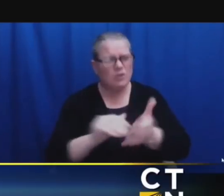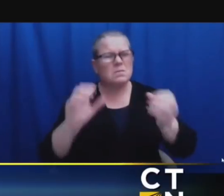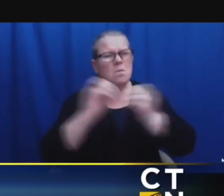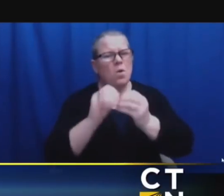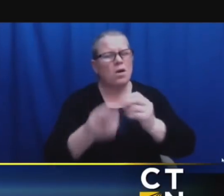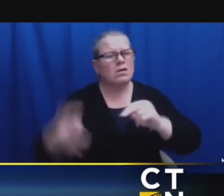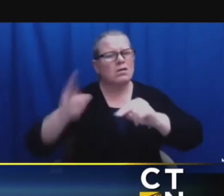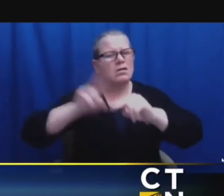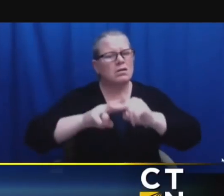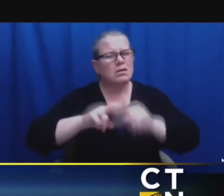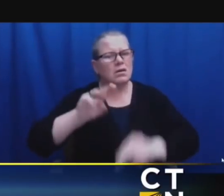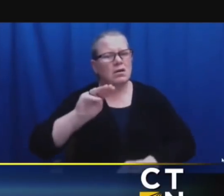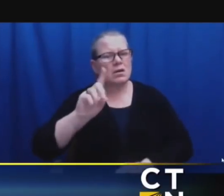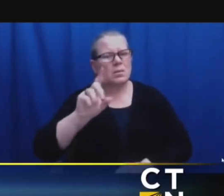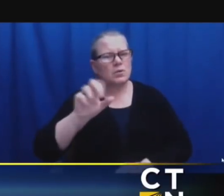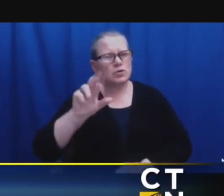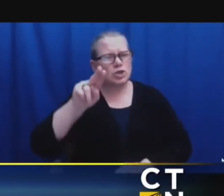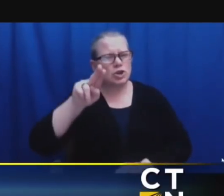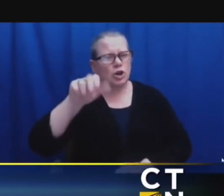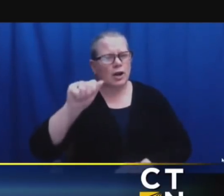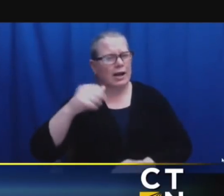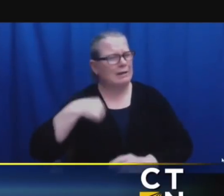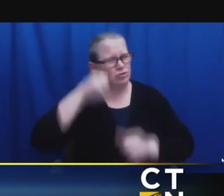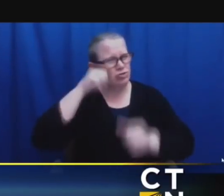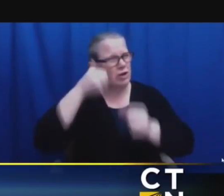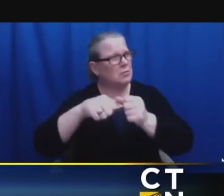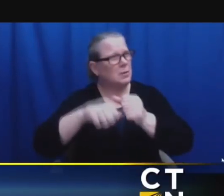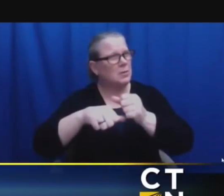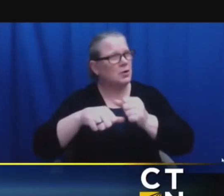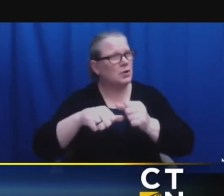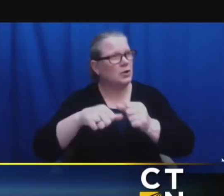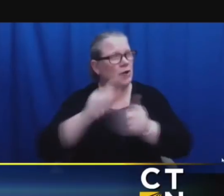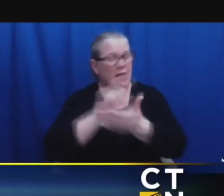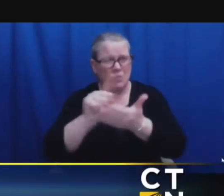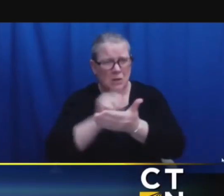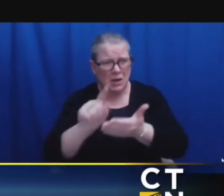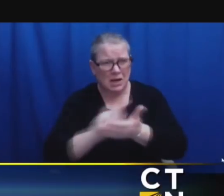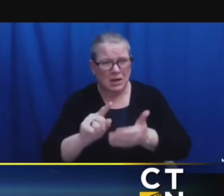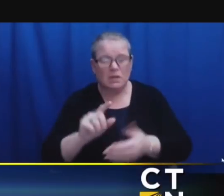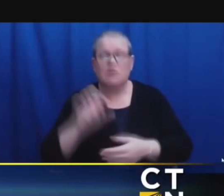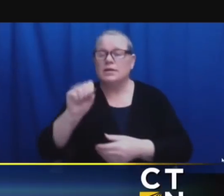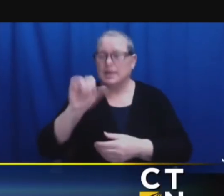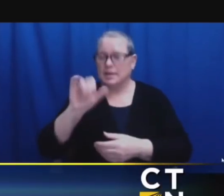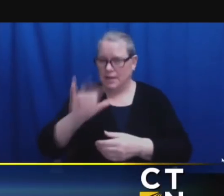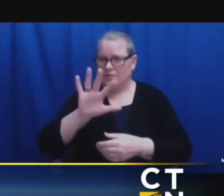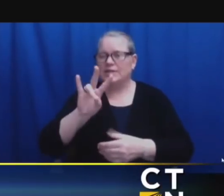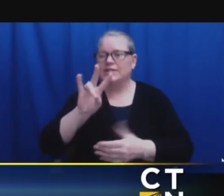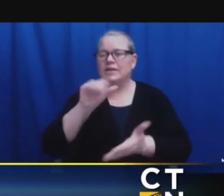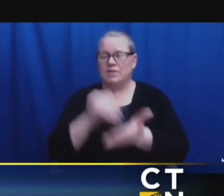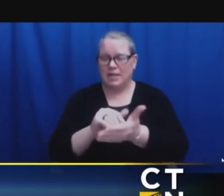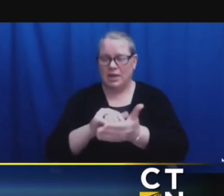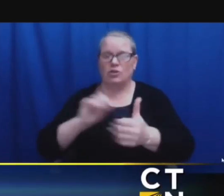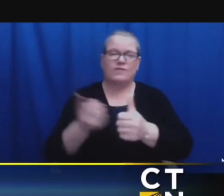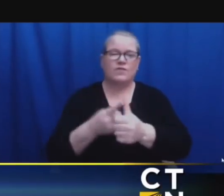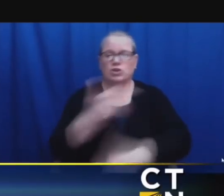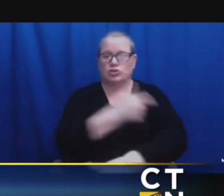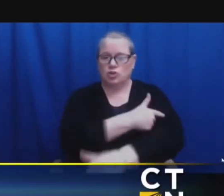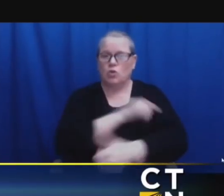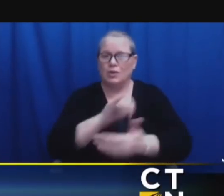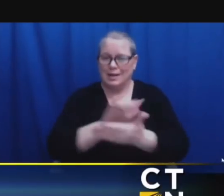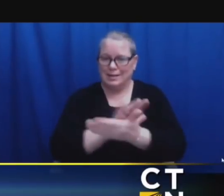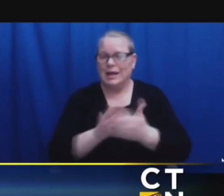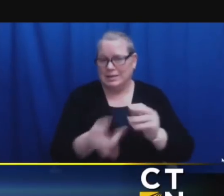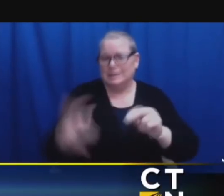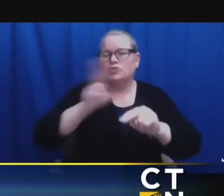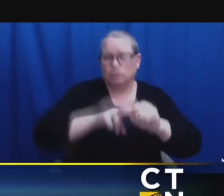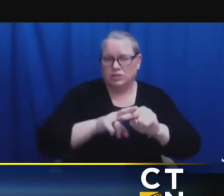shipments? I just going off the top of my head, so. Yep, that 57,000 first doses is a nice increase from where we've been